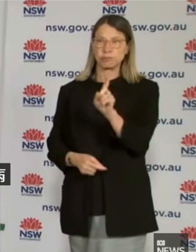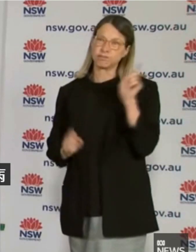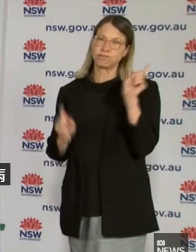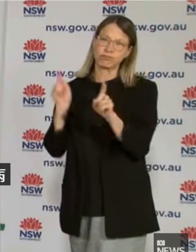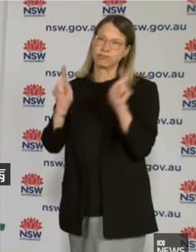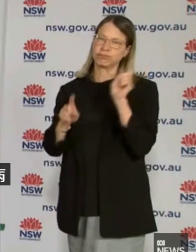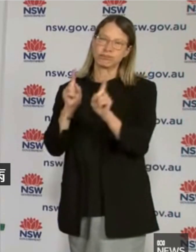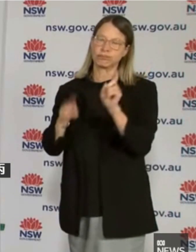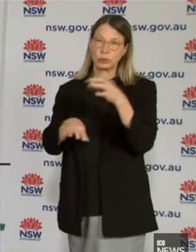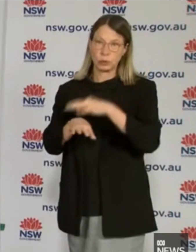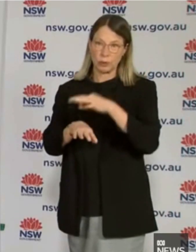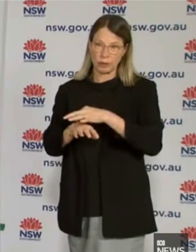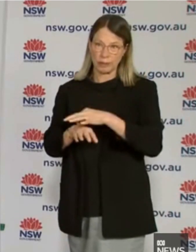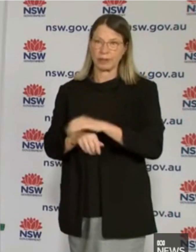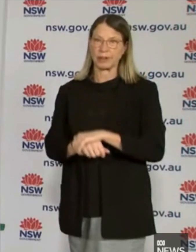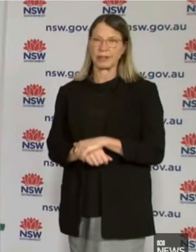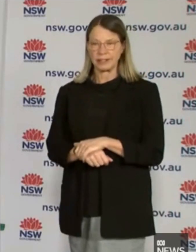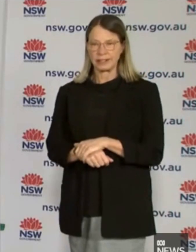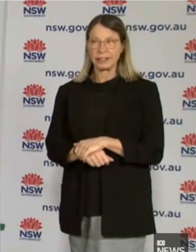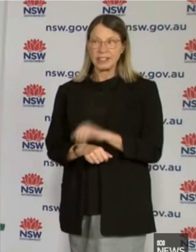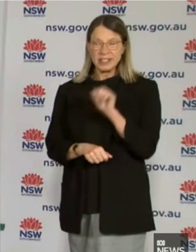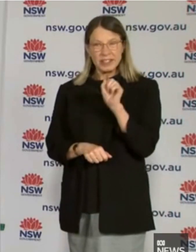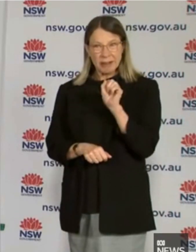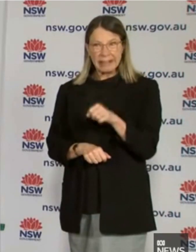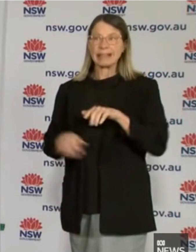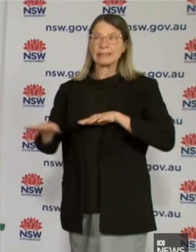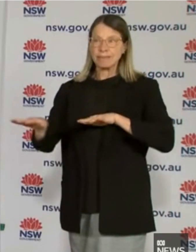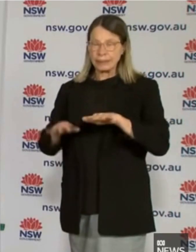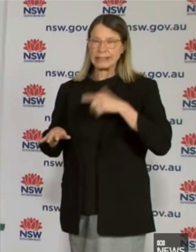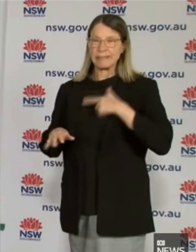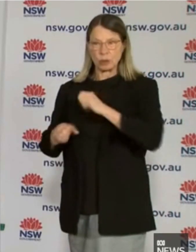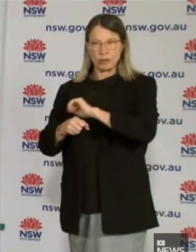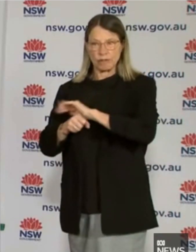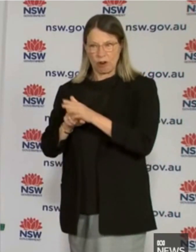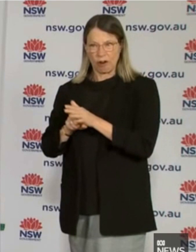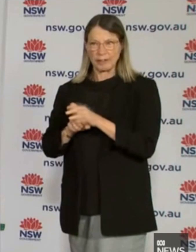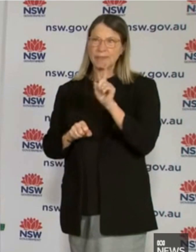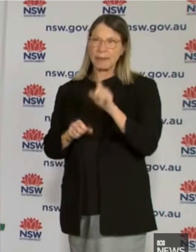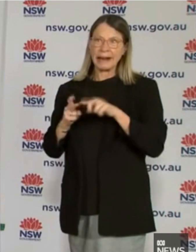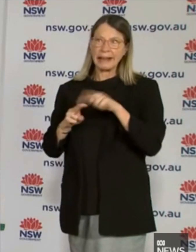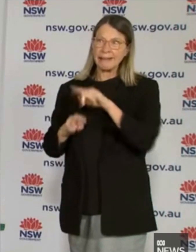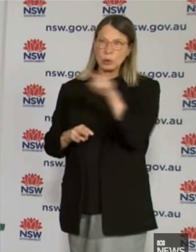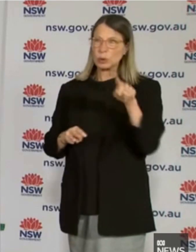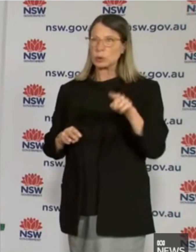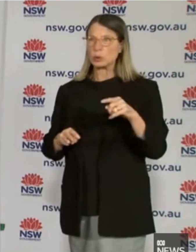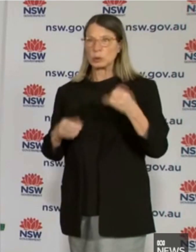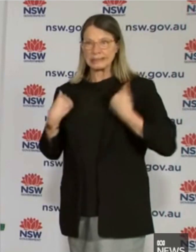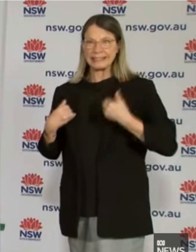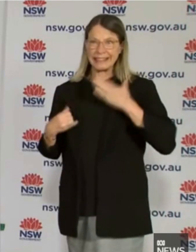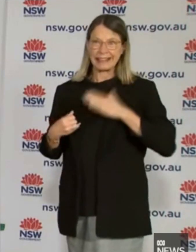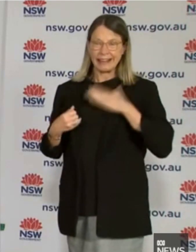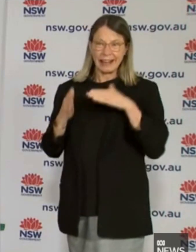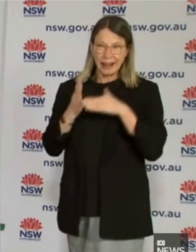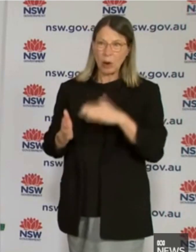in health. And while our system is stretched, clearly, if you are out there in the community and you need